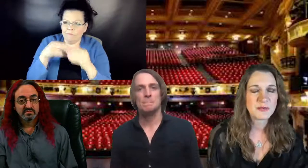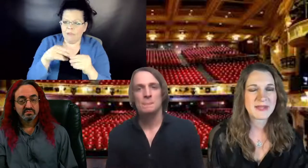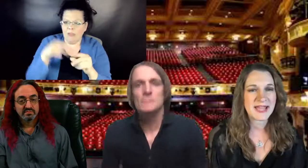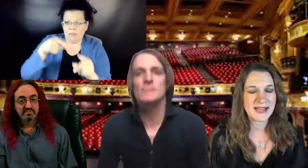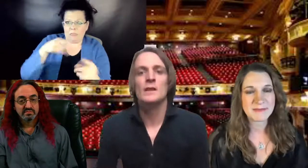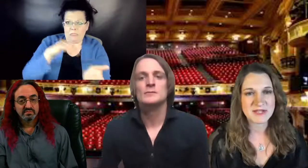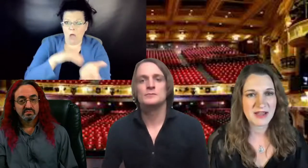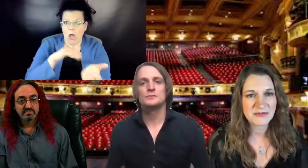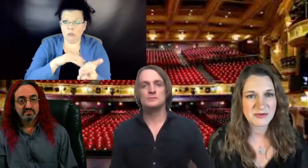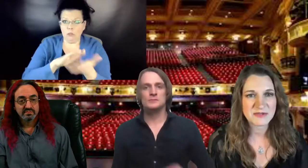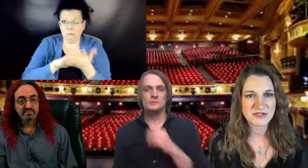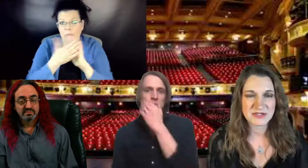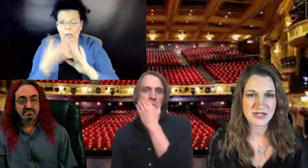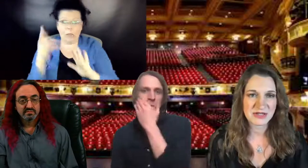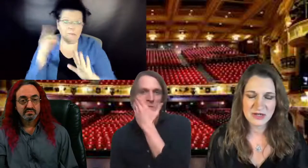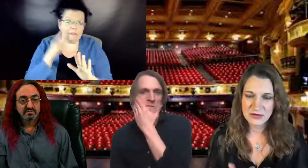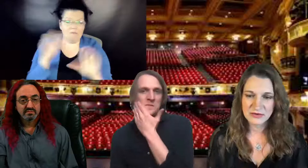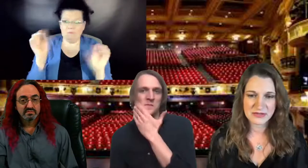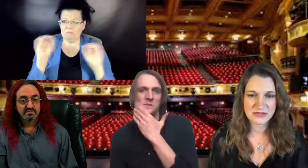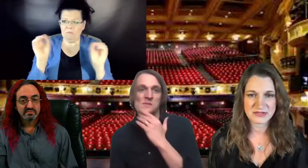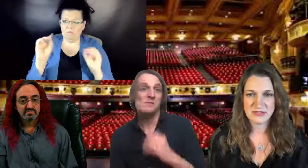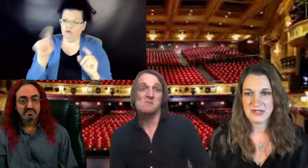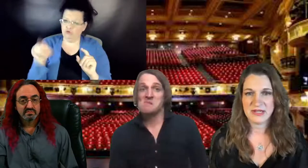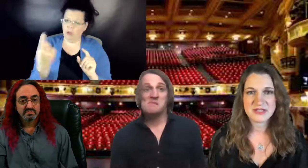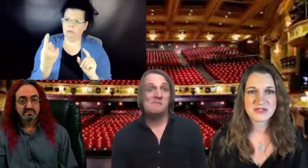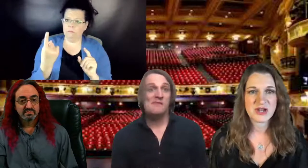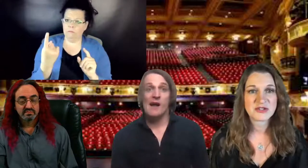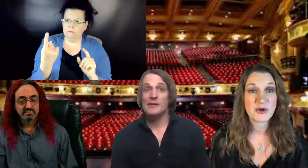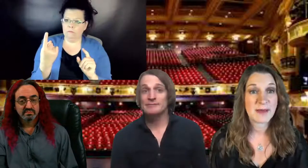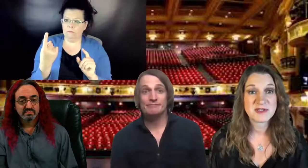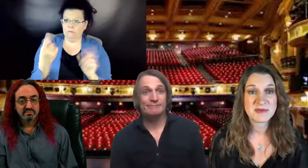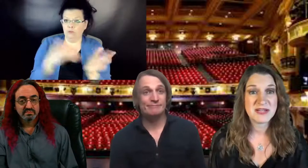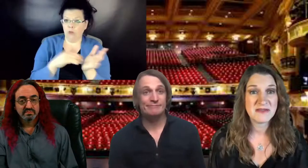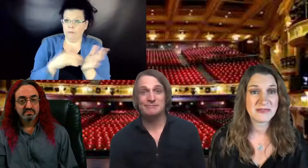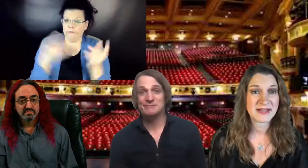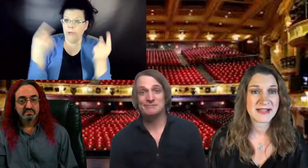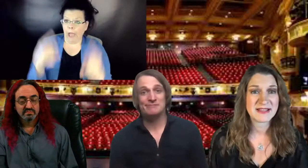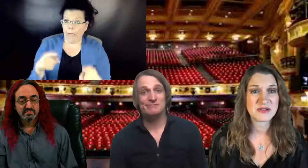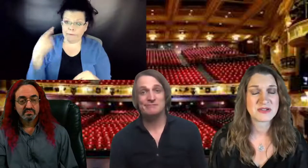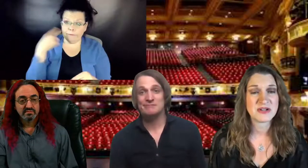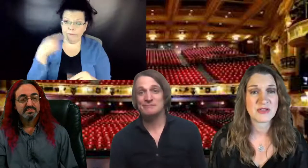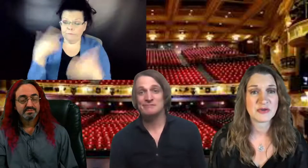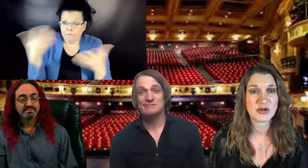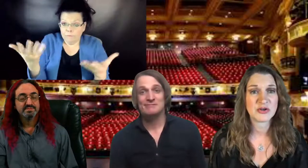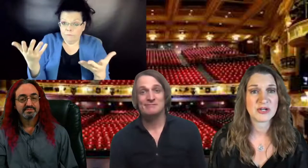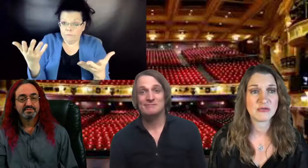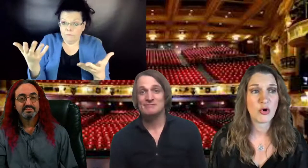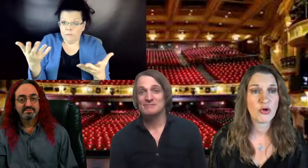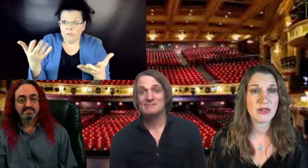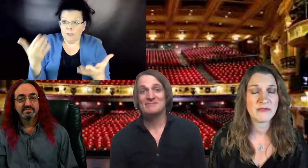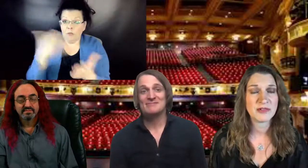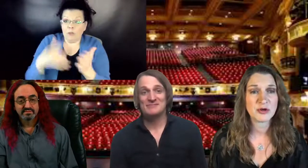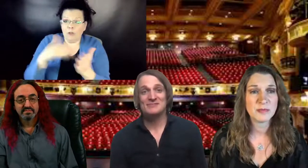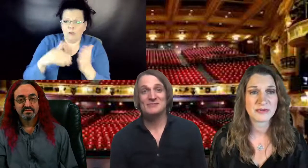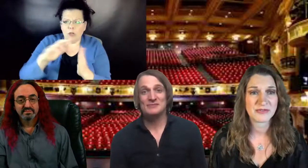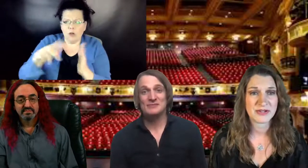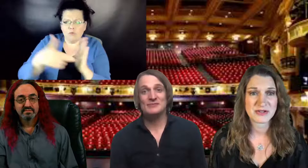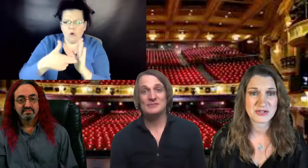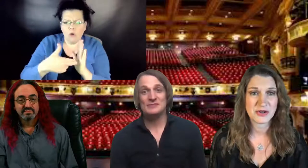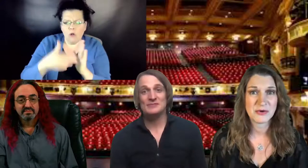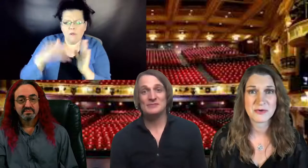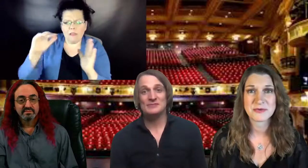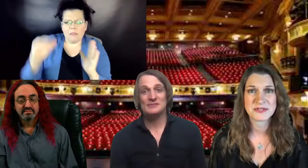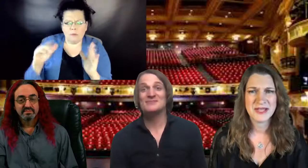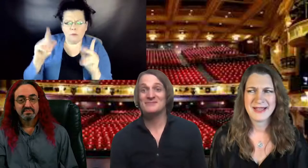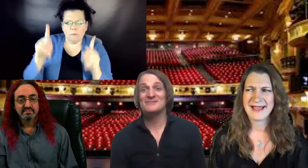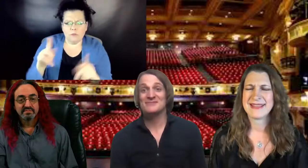doctor who became deaf. It was just like, no, it's a doctor who happens to be deaf. Like, I think there's another recurring role of a little person on the